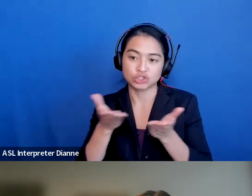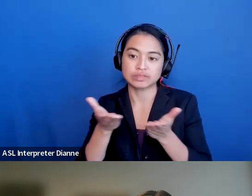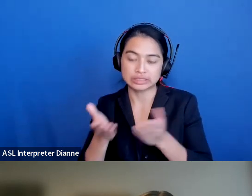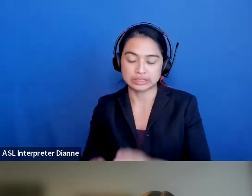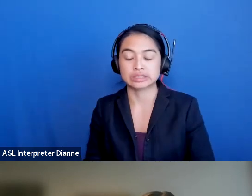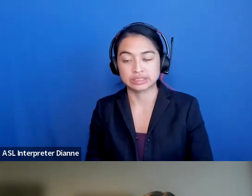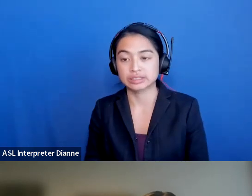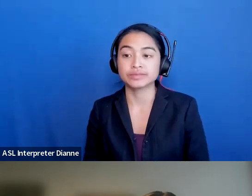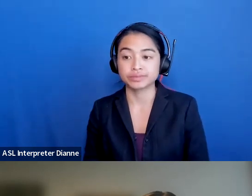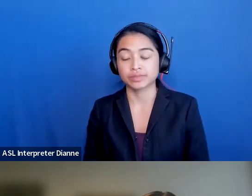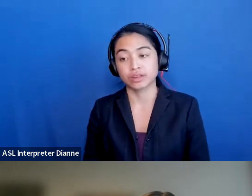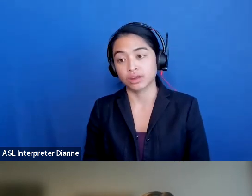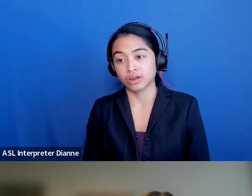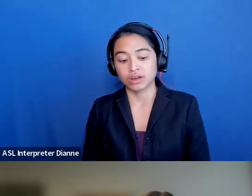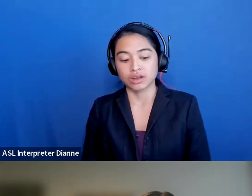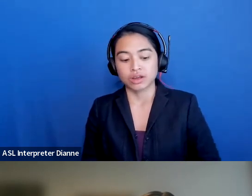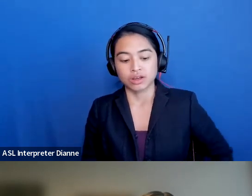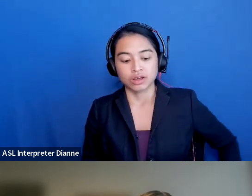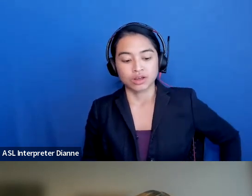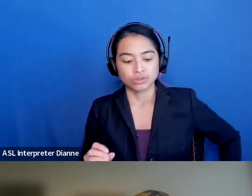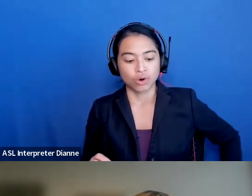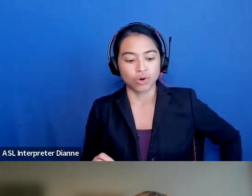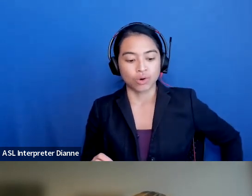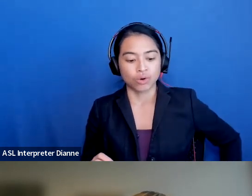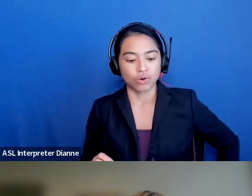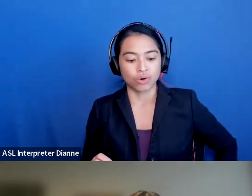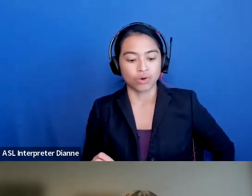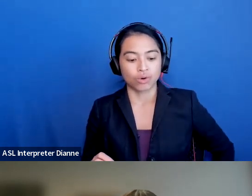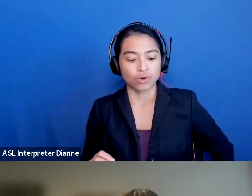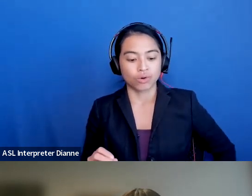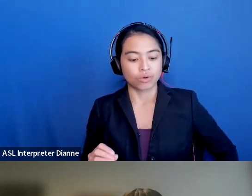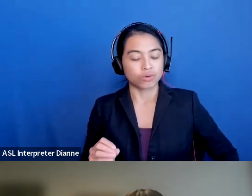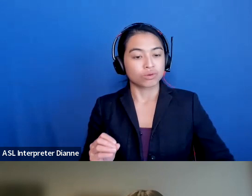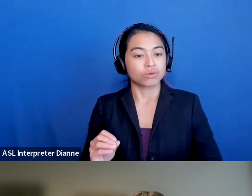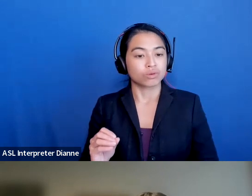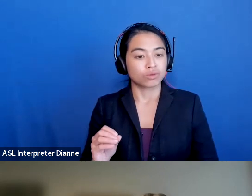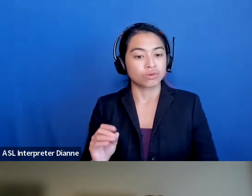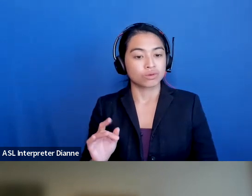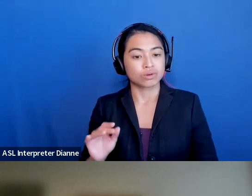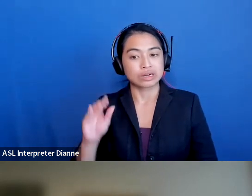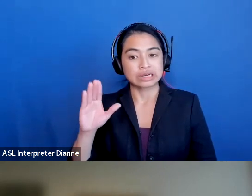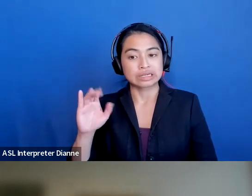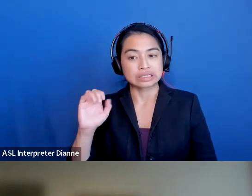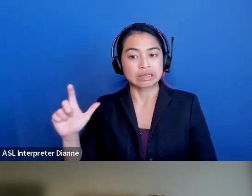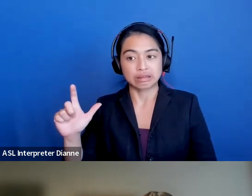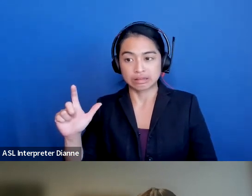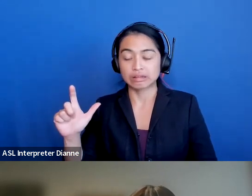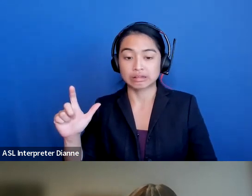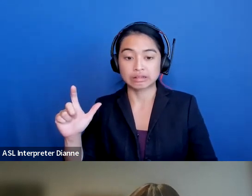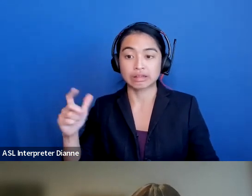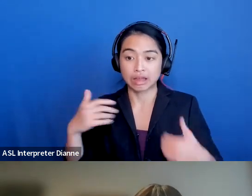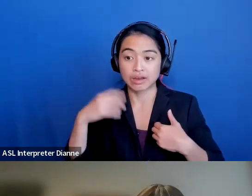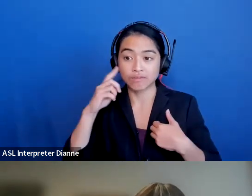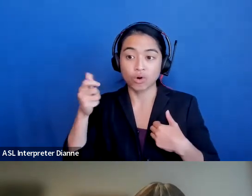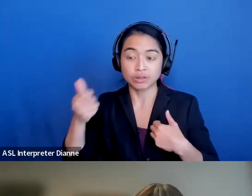so I want to note on this part that even though a CIL may score themselves